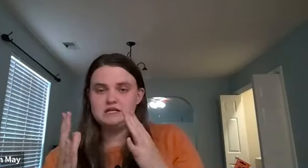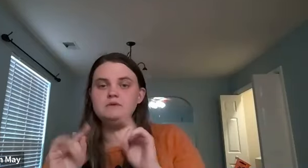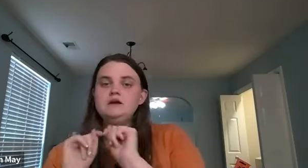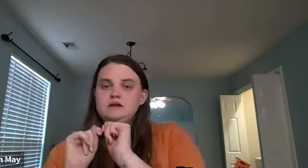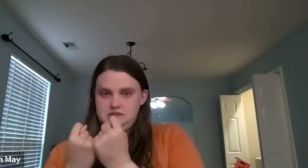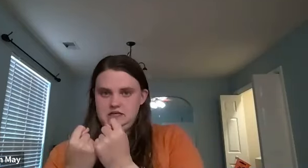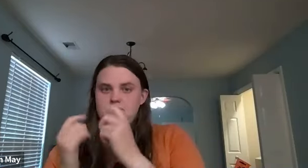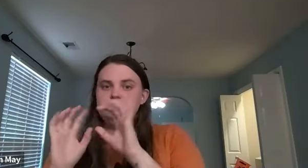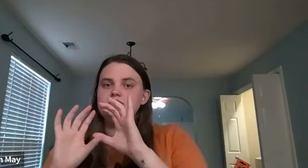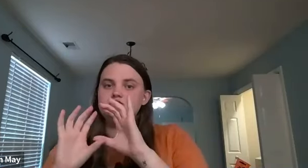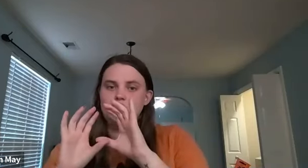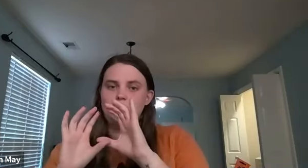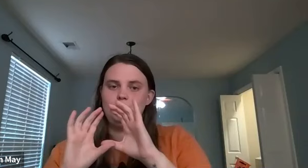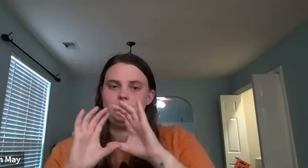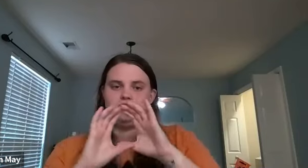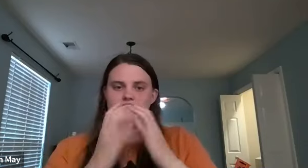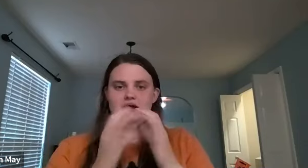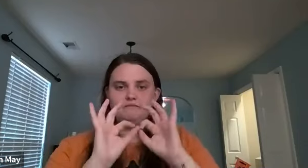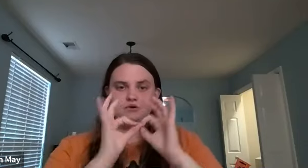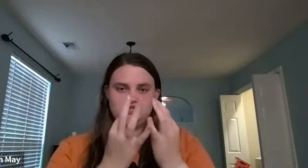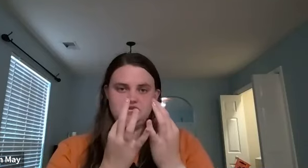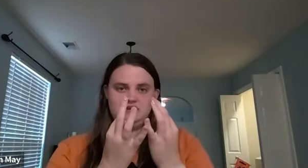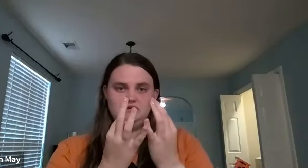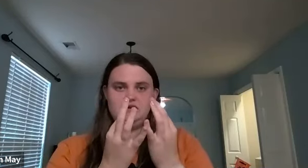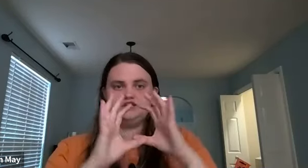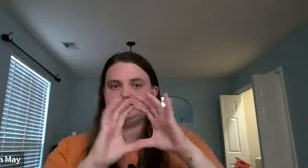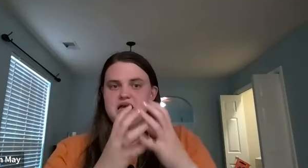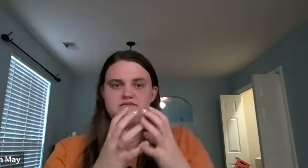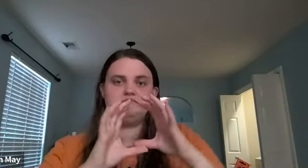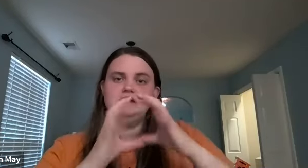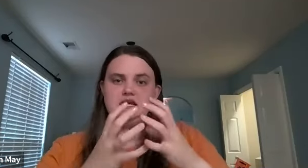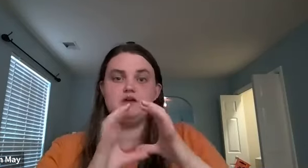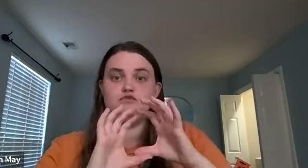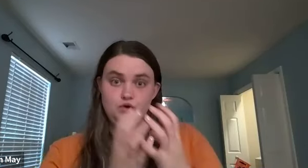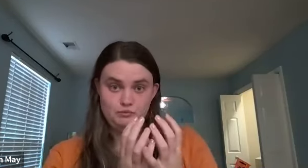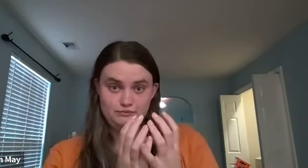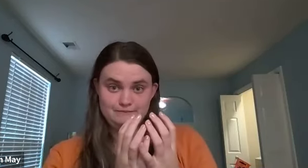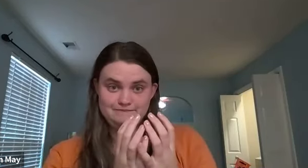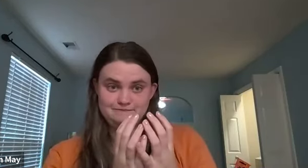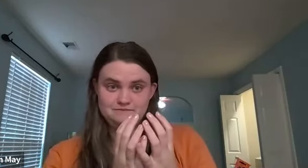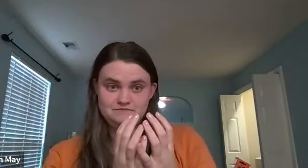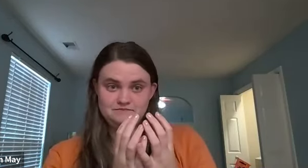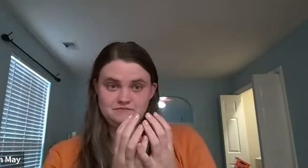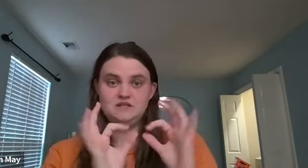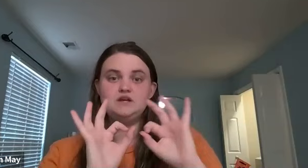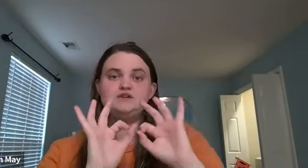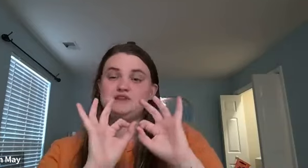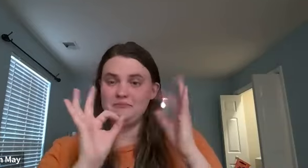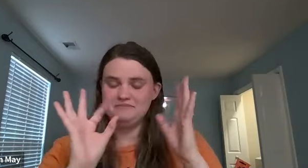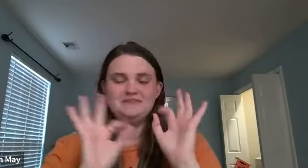team. So that motion is just that meaning of group. So that's